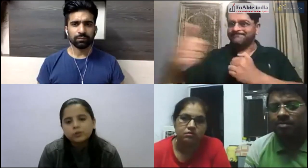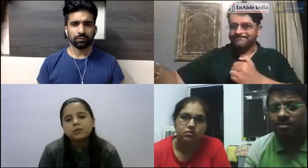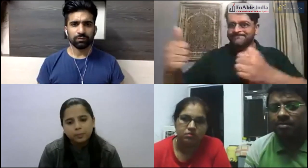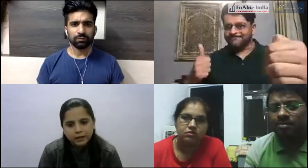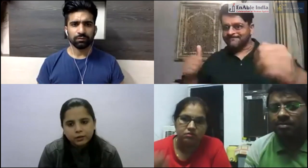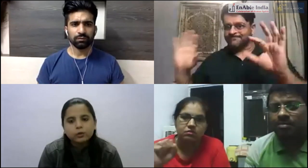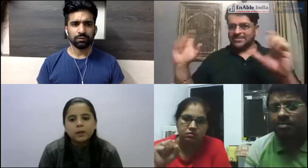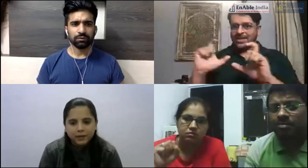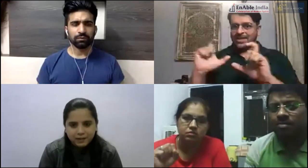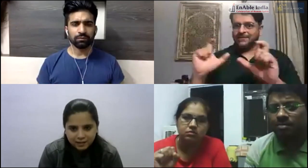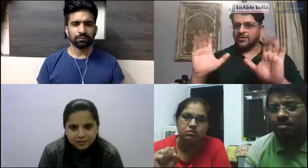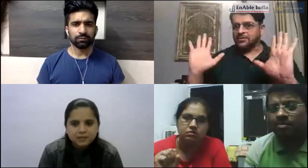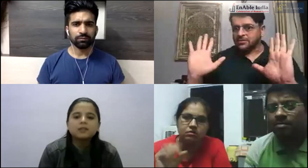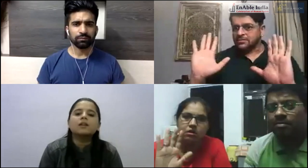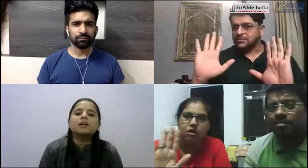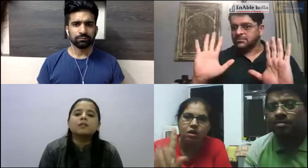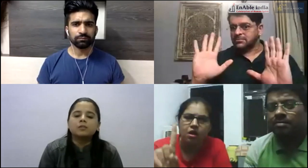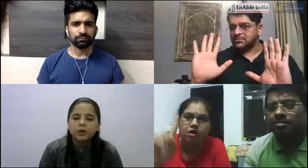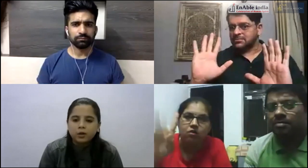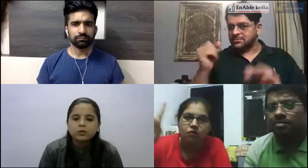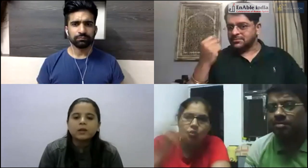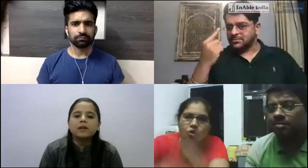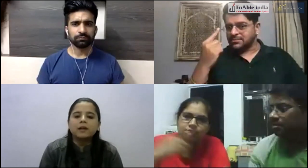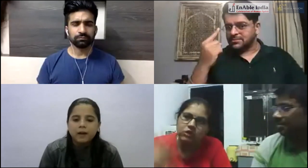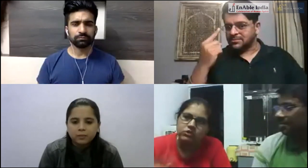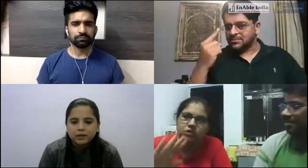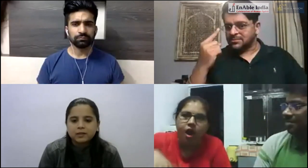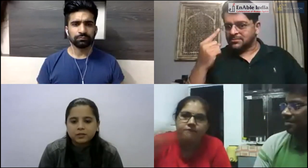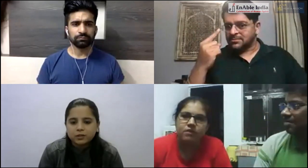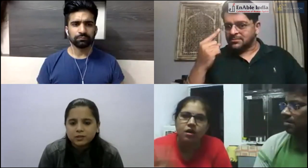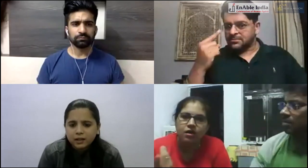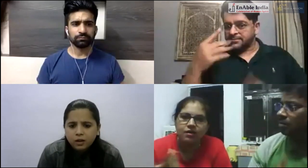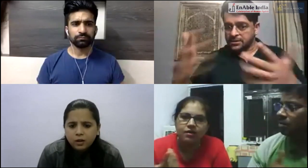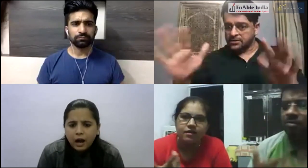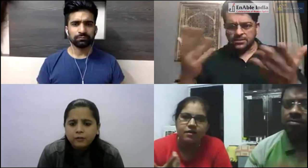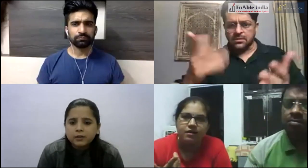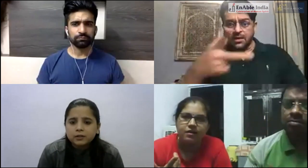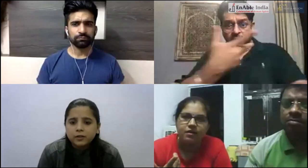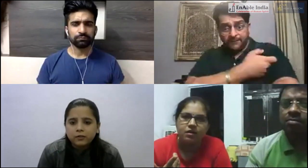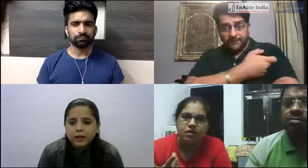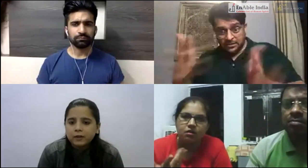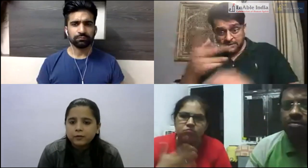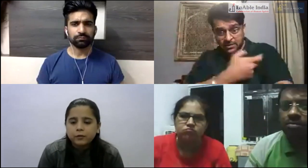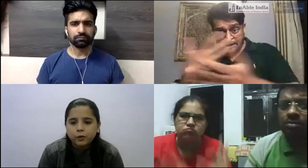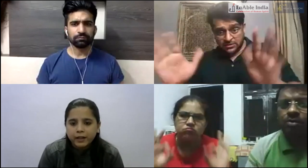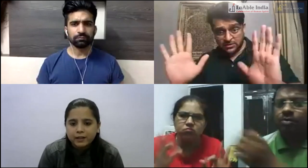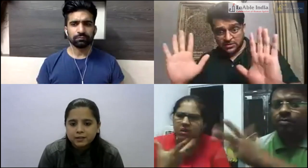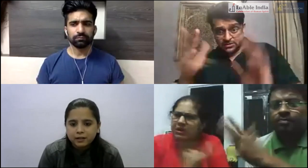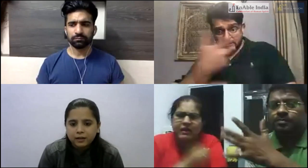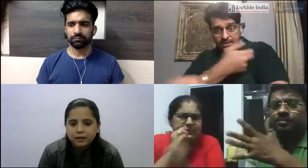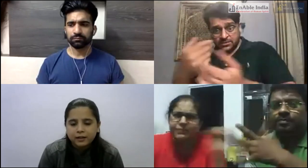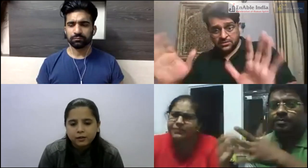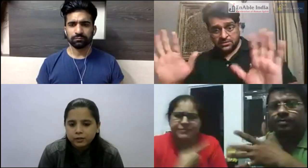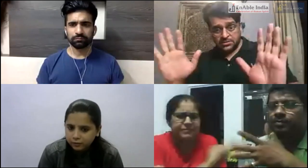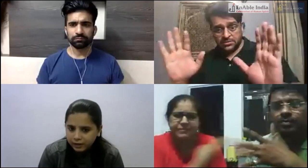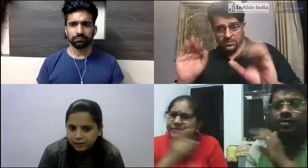vaccinated, so it's better to keep a distance, so because you are living at a far place. So you're saying, after, if we have lived for 4 days